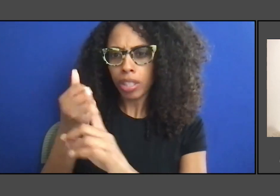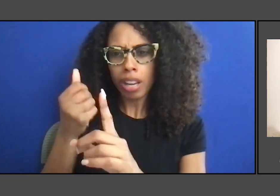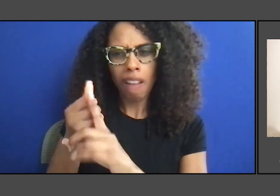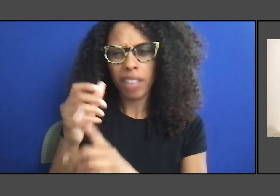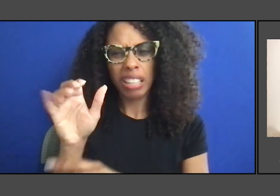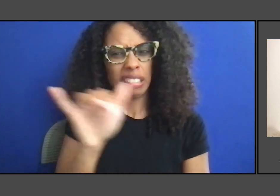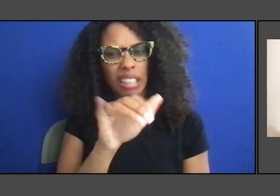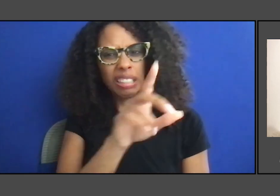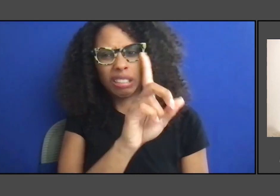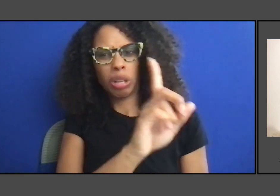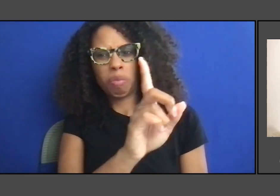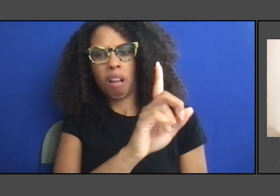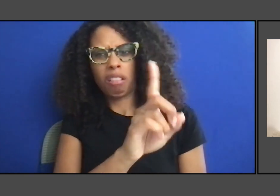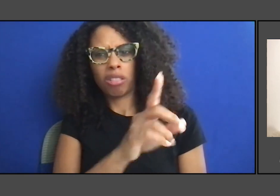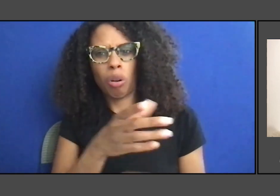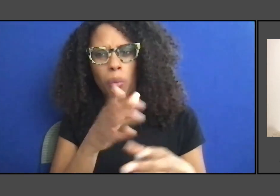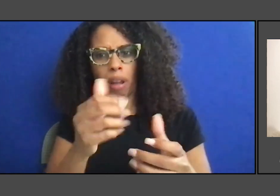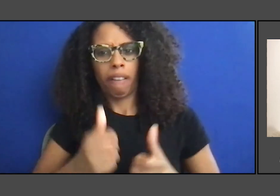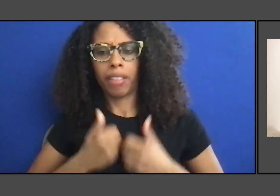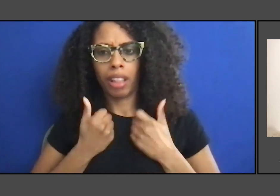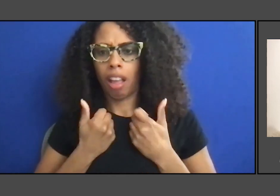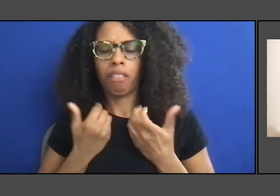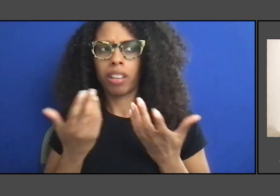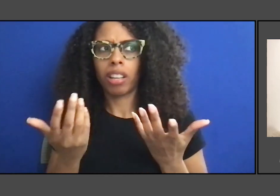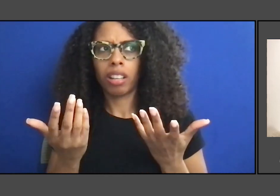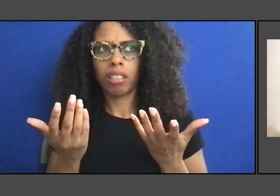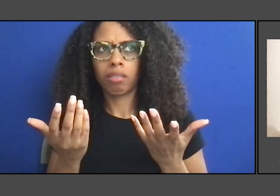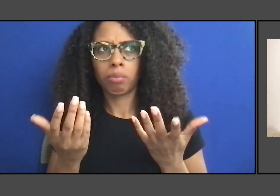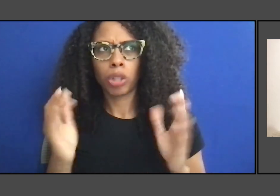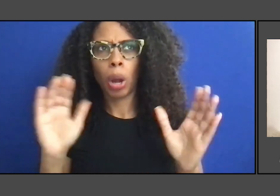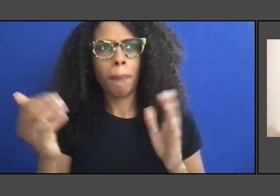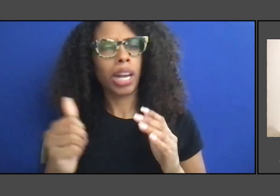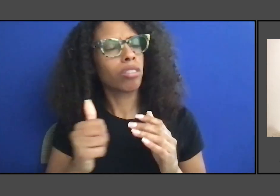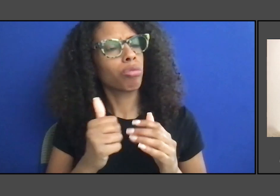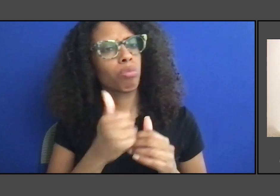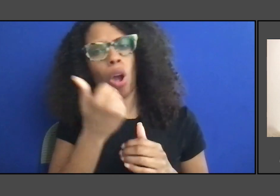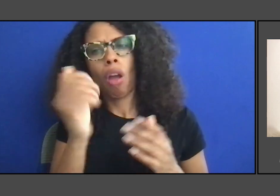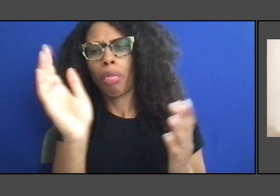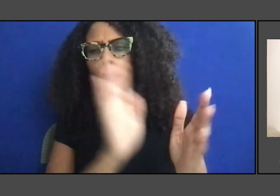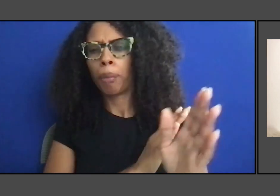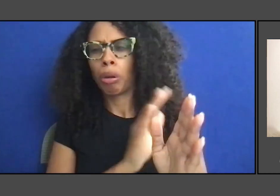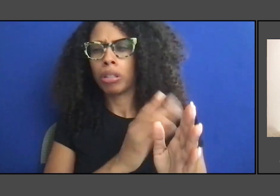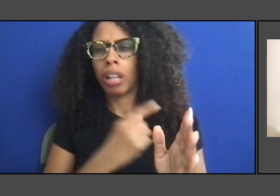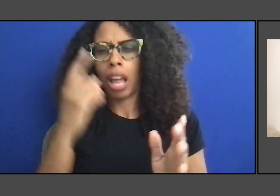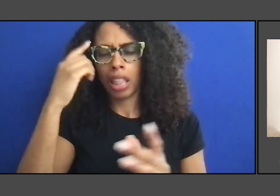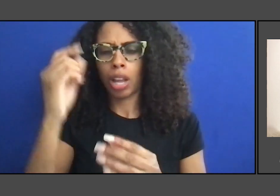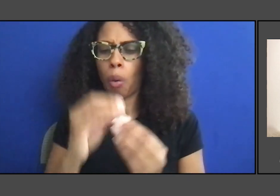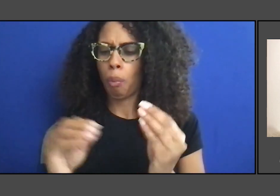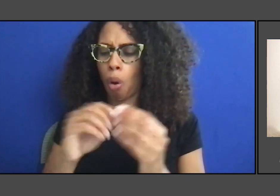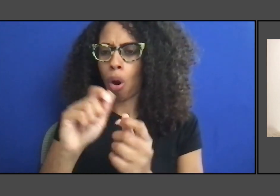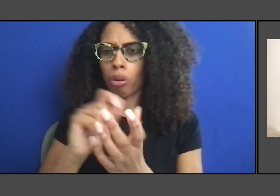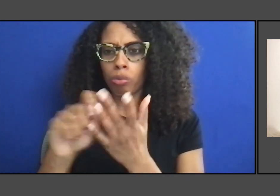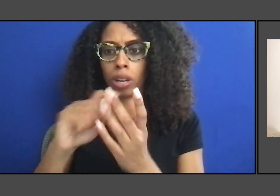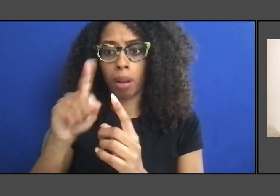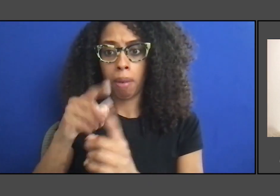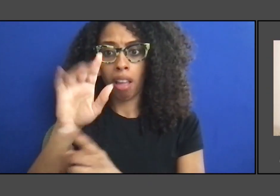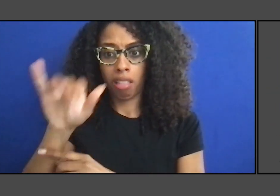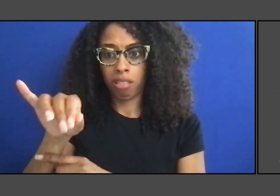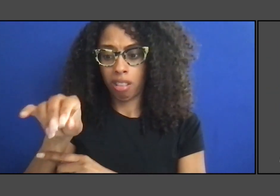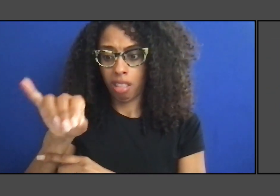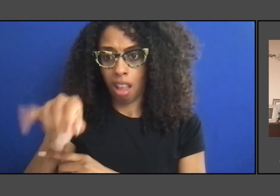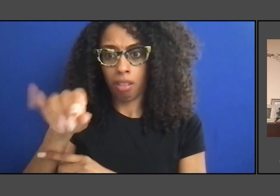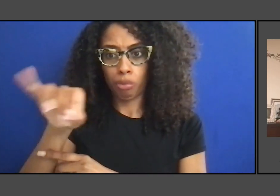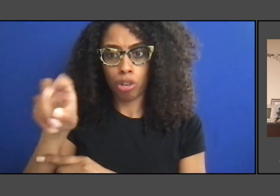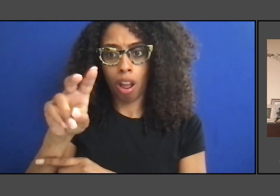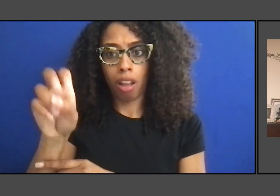music. Mhm. So we'll see, Yeah, go ahead, Terri Lyne. I hear you, and I hear